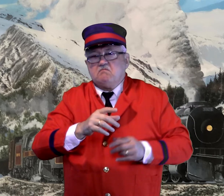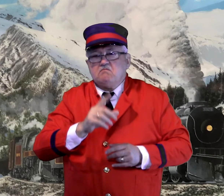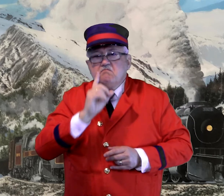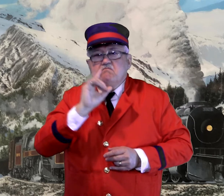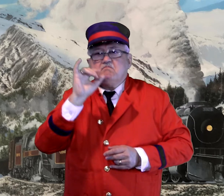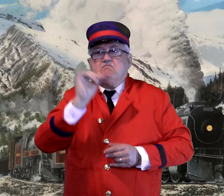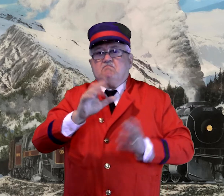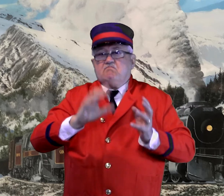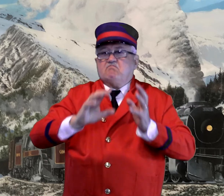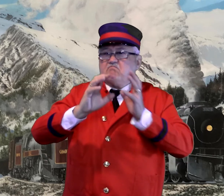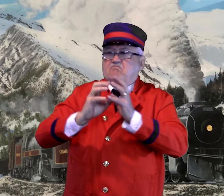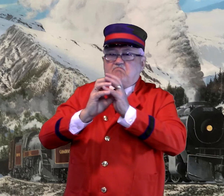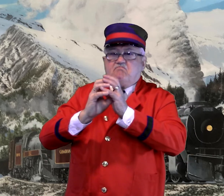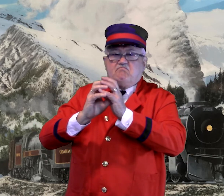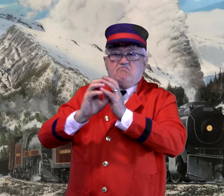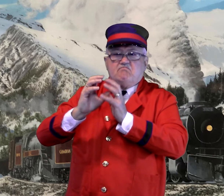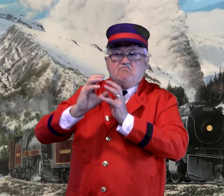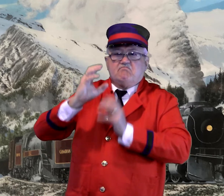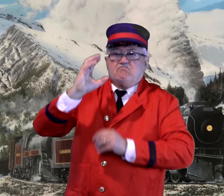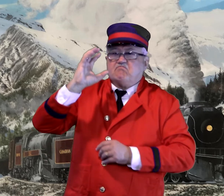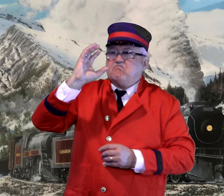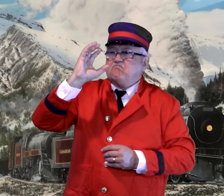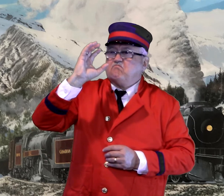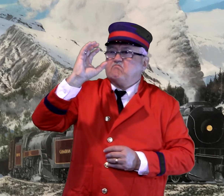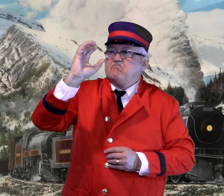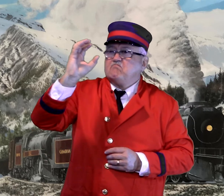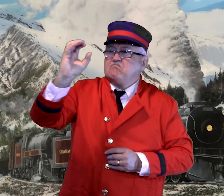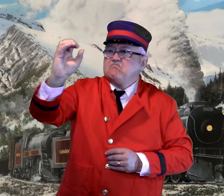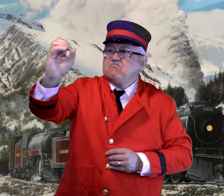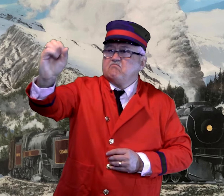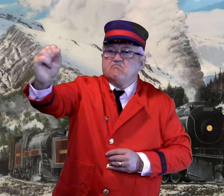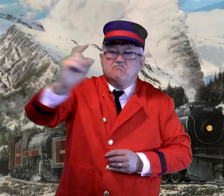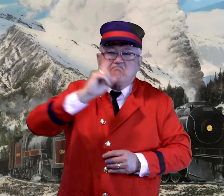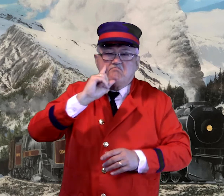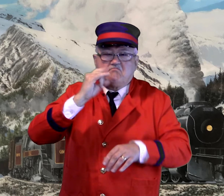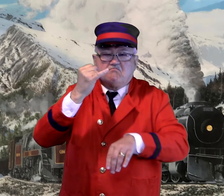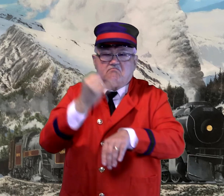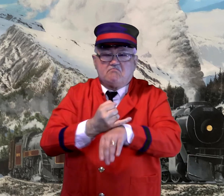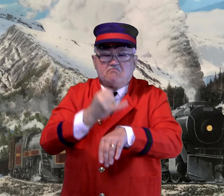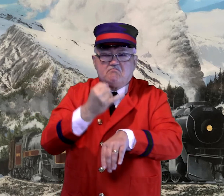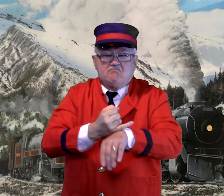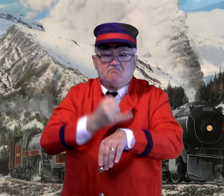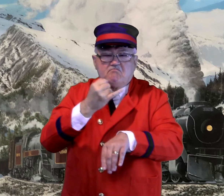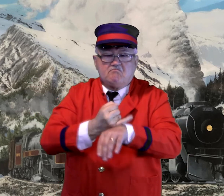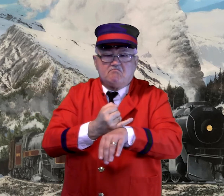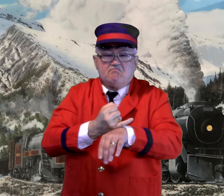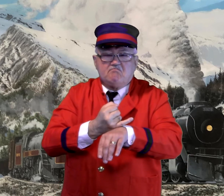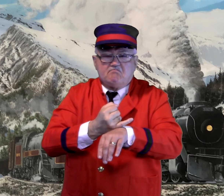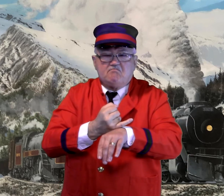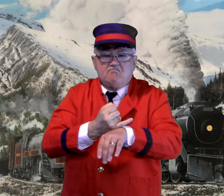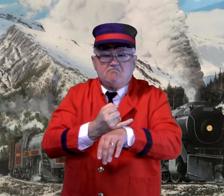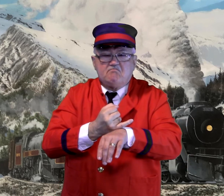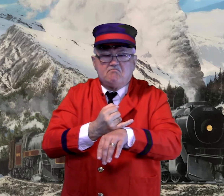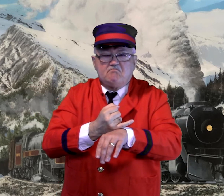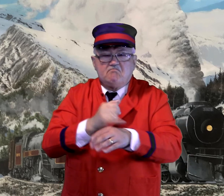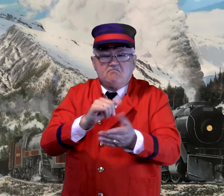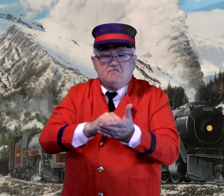6:30. So the students got out of the train, into the row of taxis, and went off to the School for the Deaf